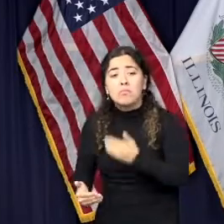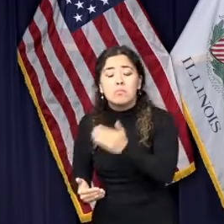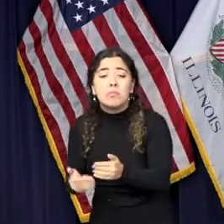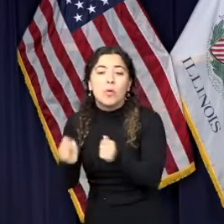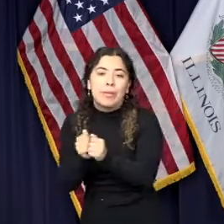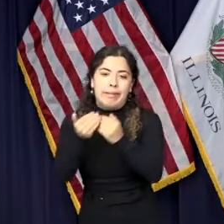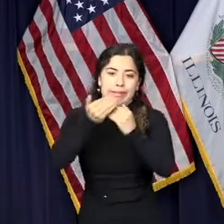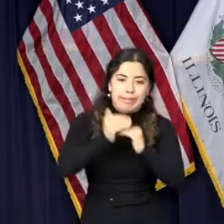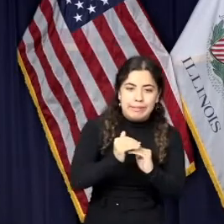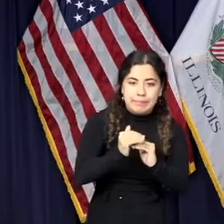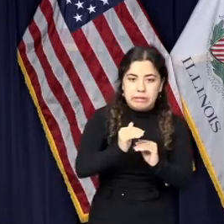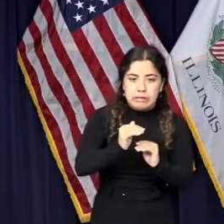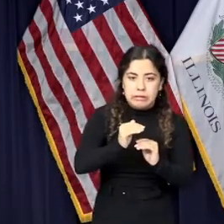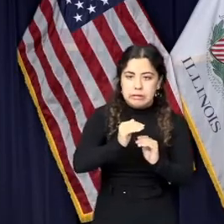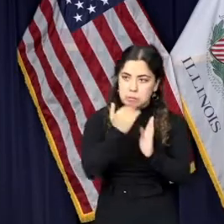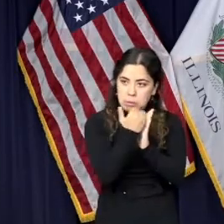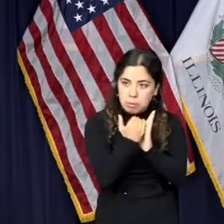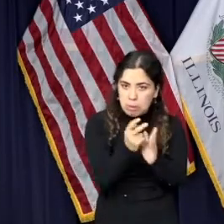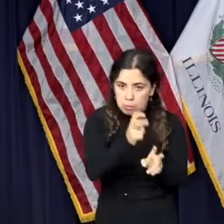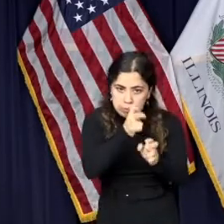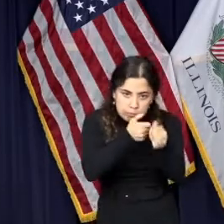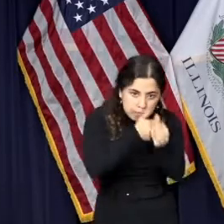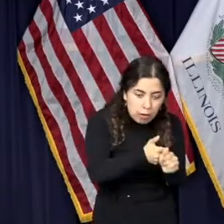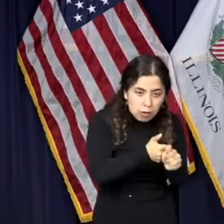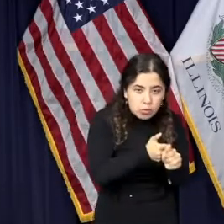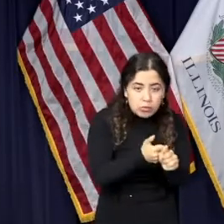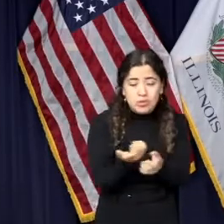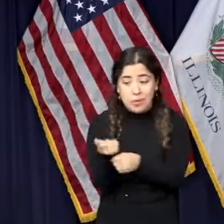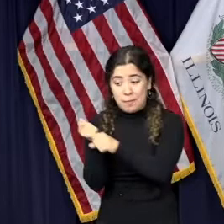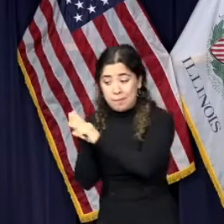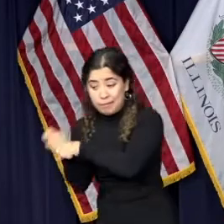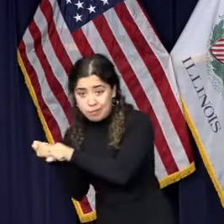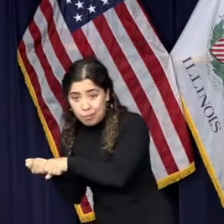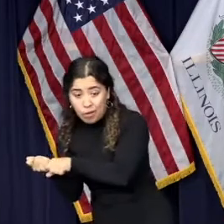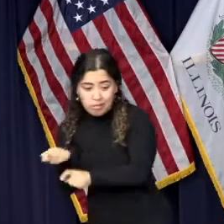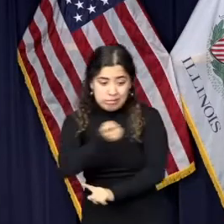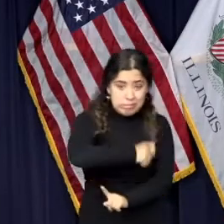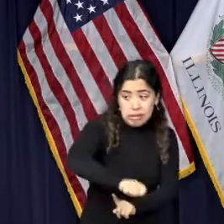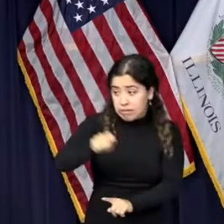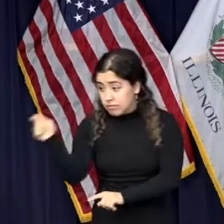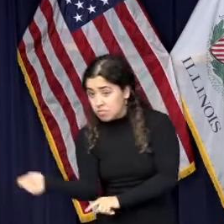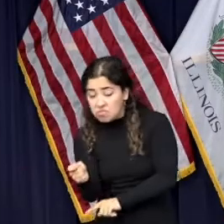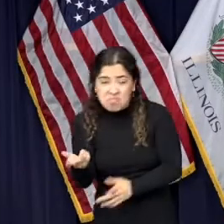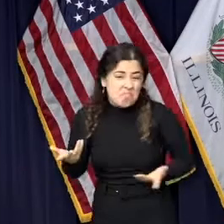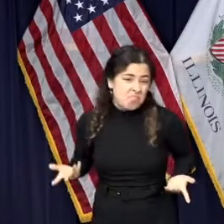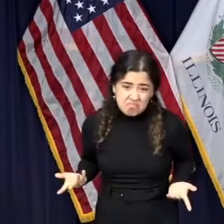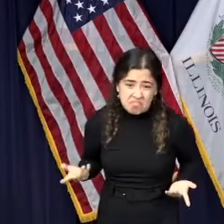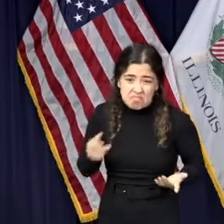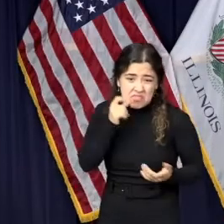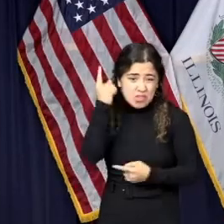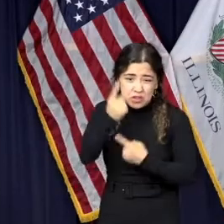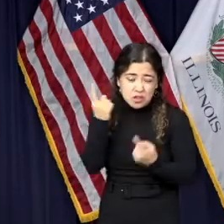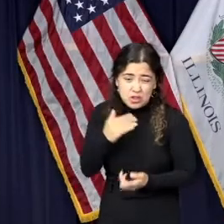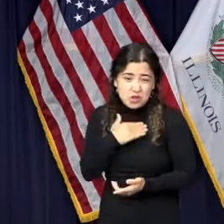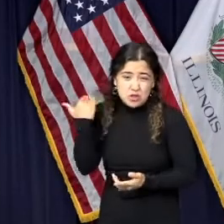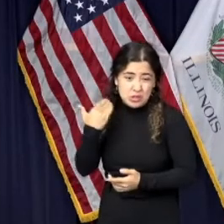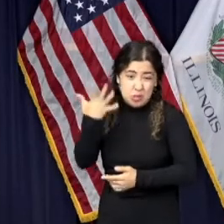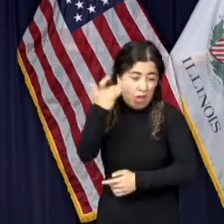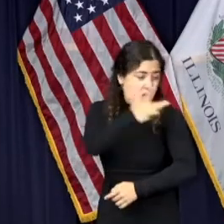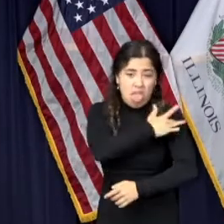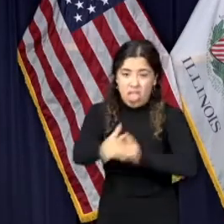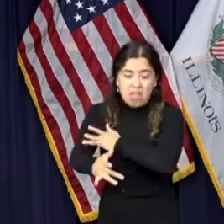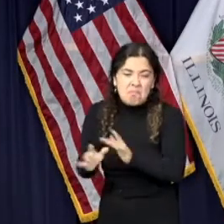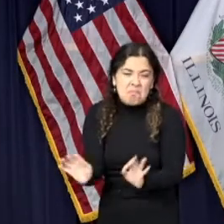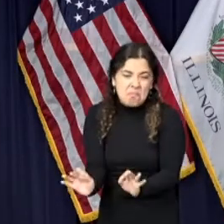restrictions. Tennis and baseball, as examples, simply don't carry the higher risk inherent in contact sports like